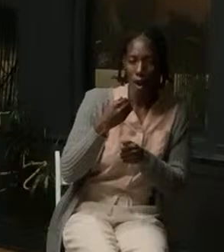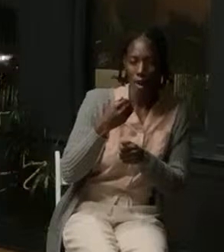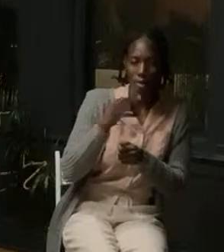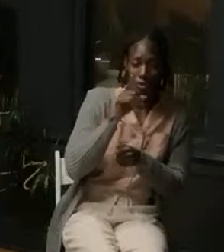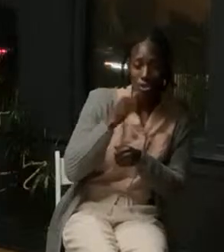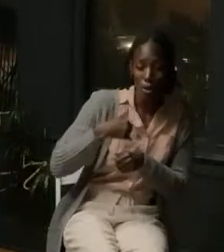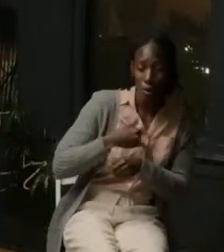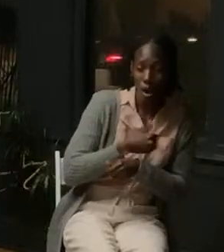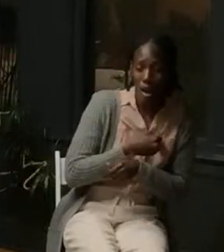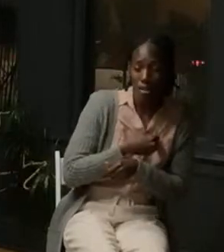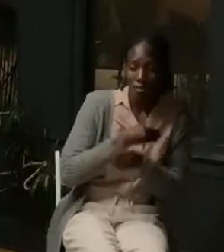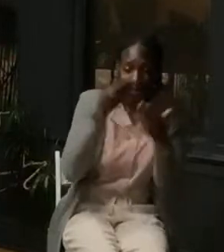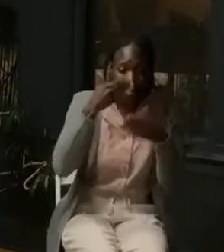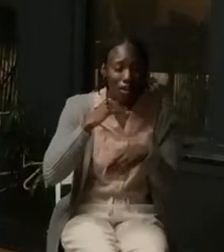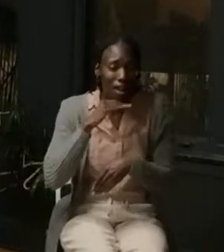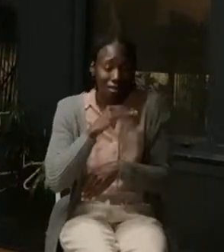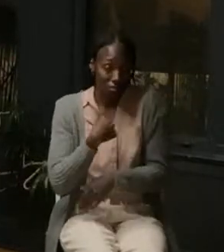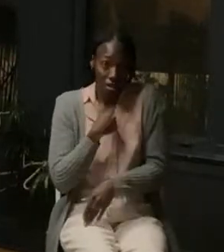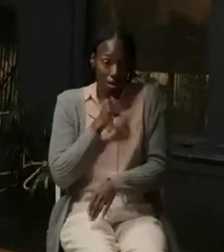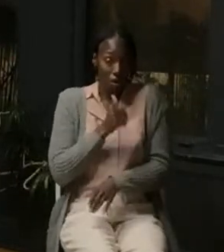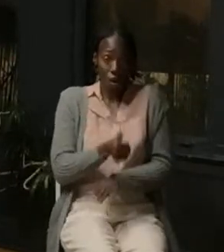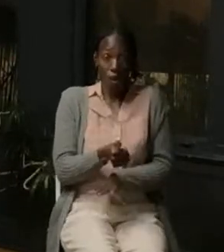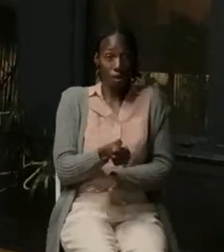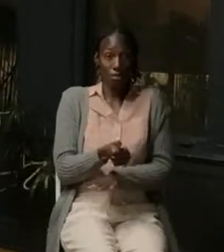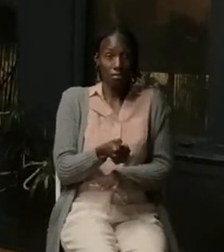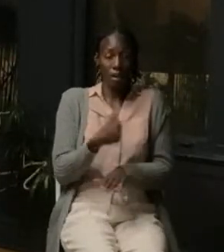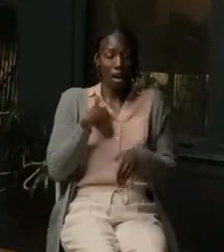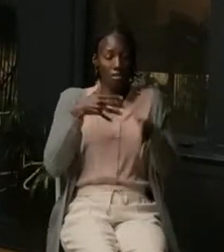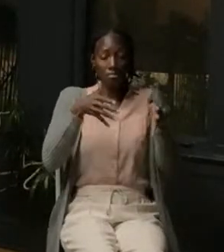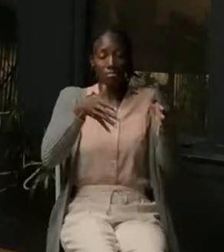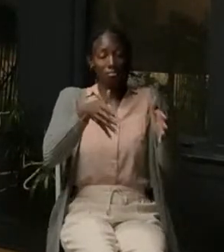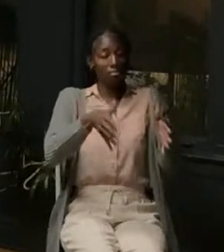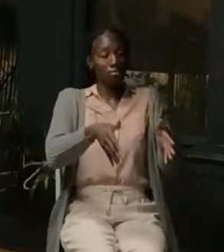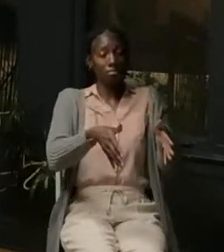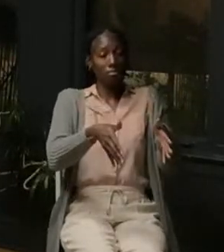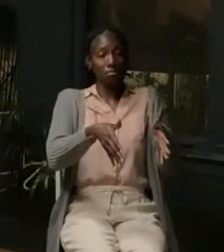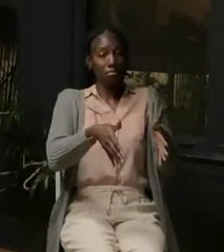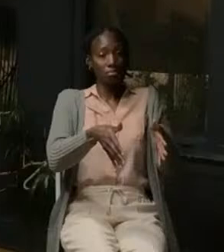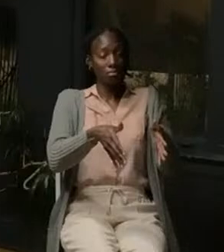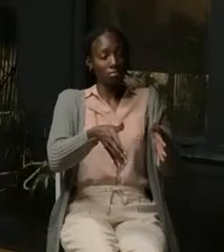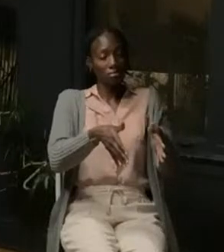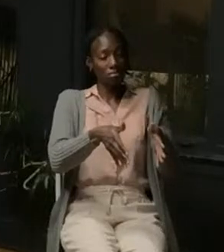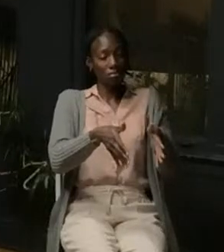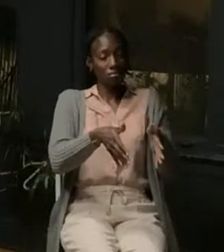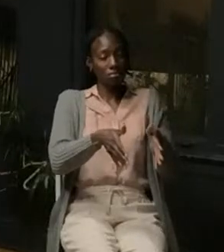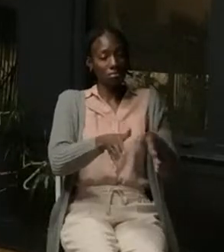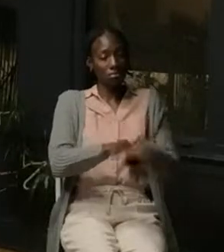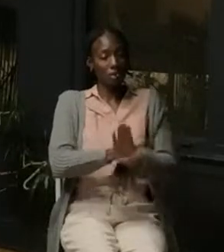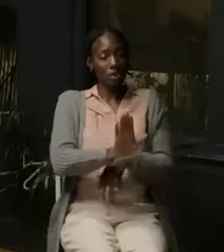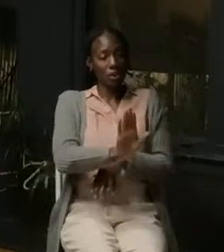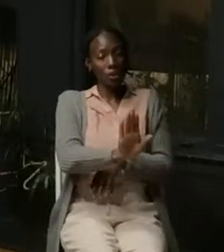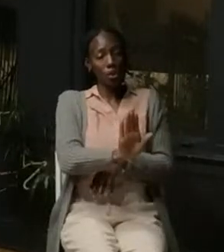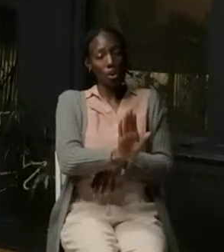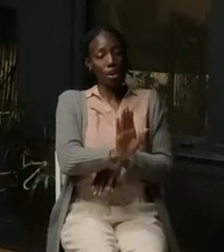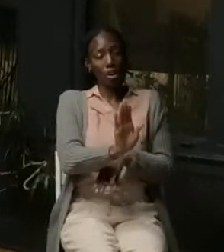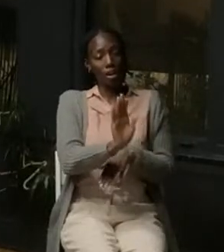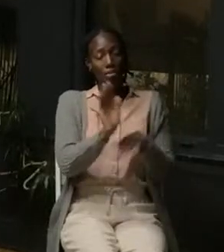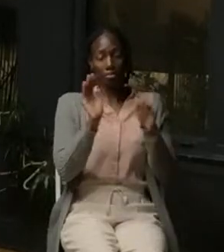don't. I leave you to your yoga classes.